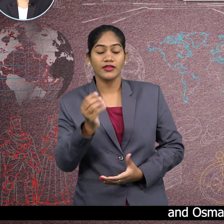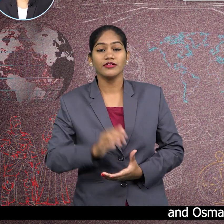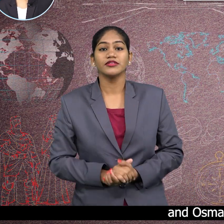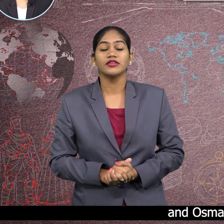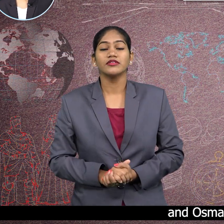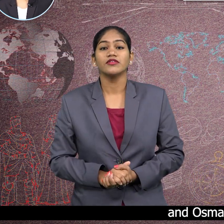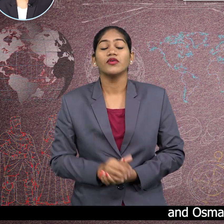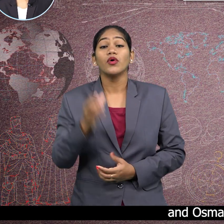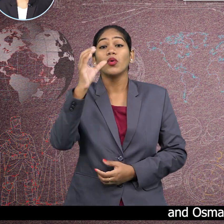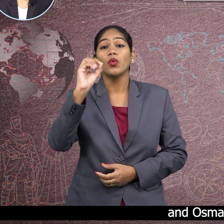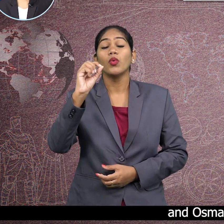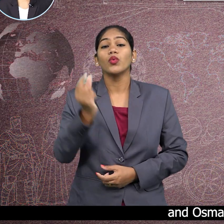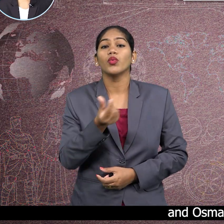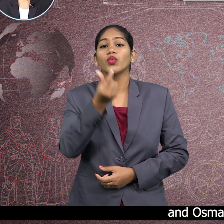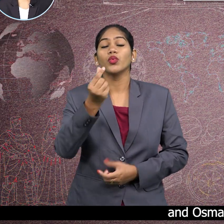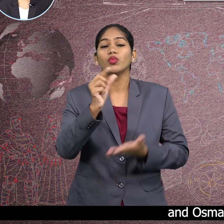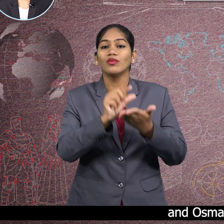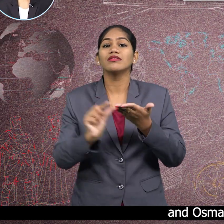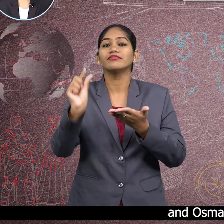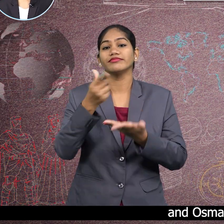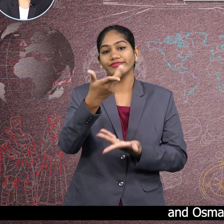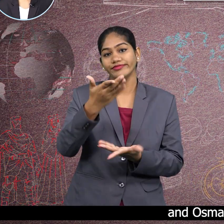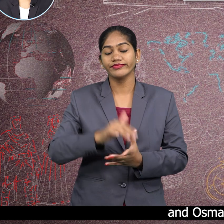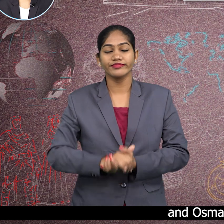and Osmania University.